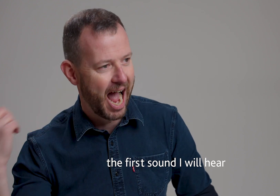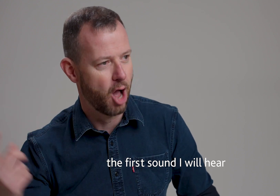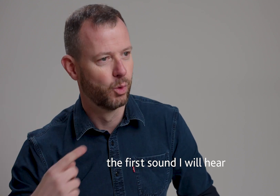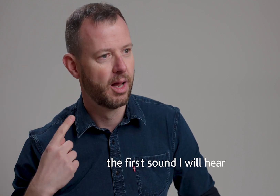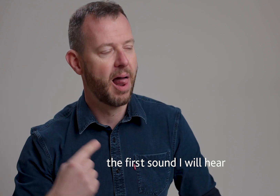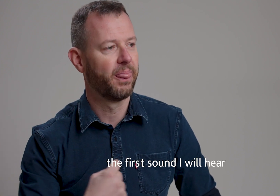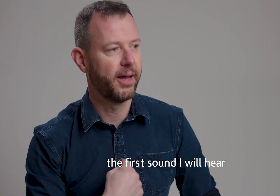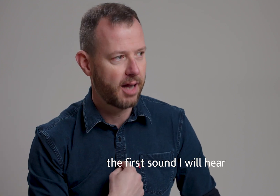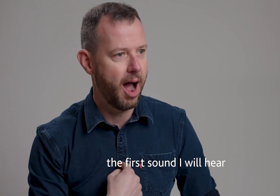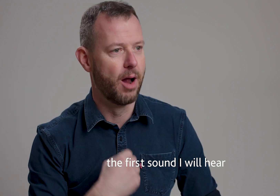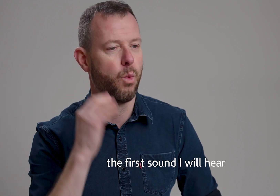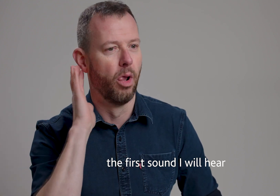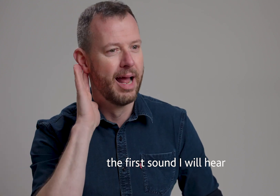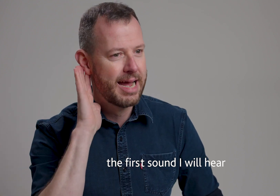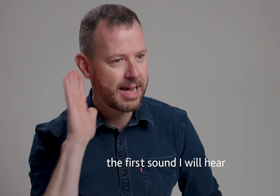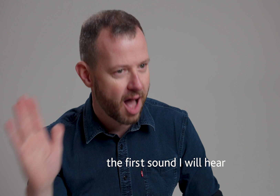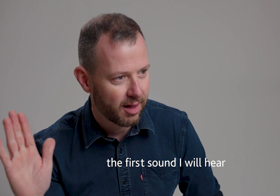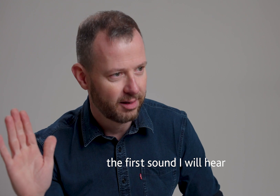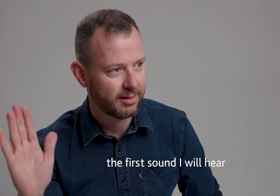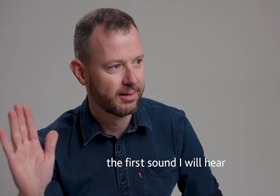the first time that I will heal